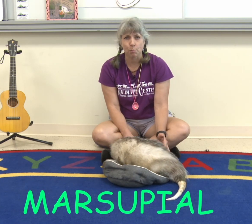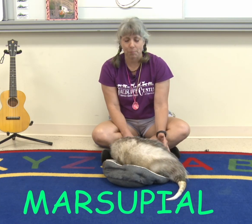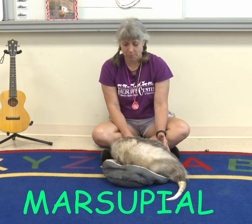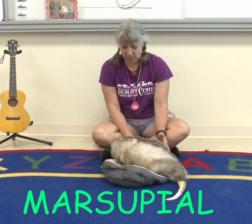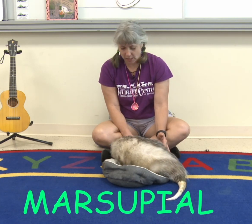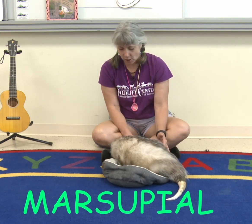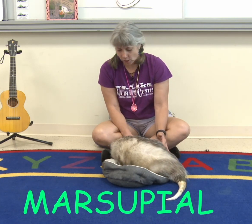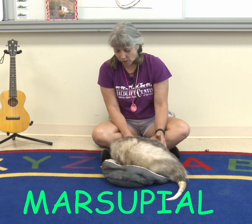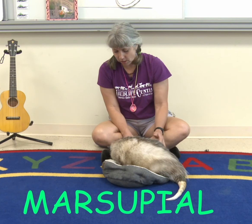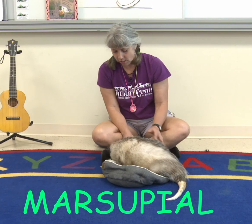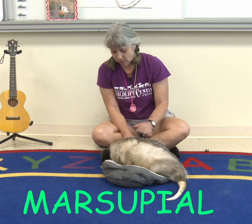Marsupial.